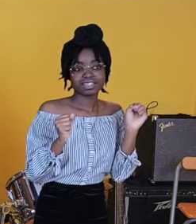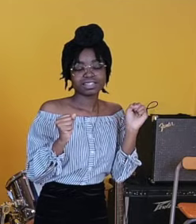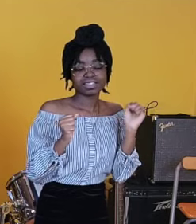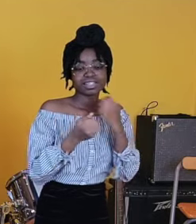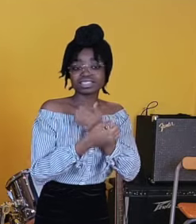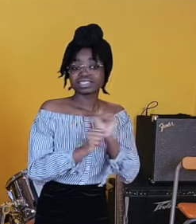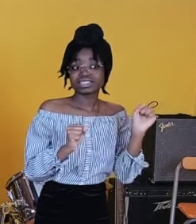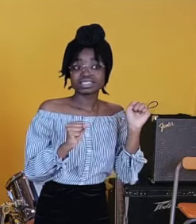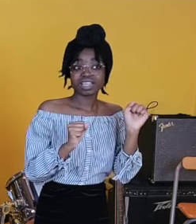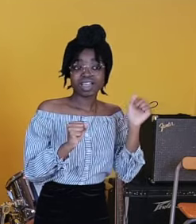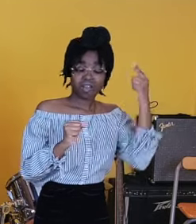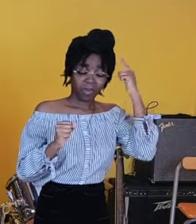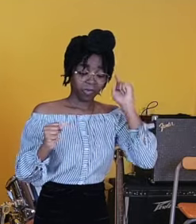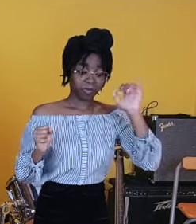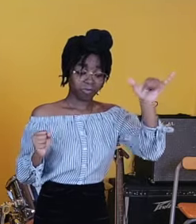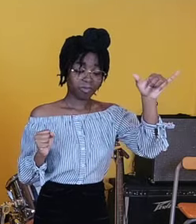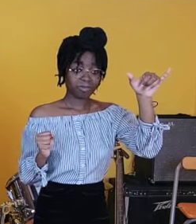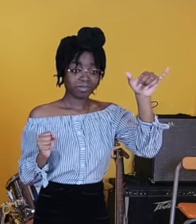for eternity.